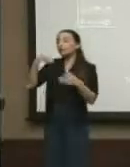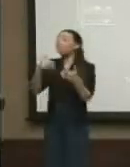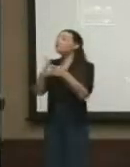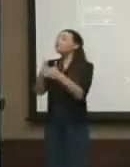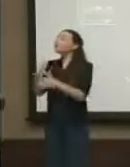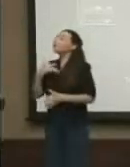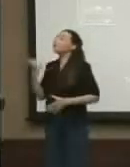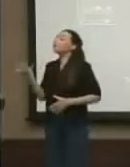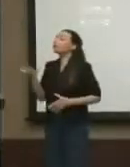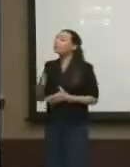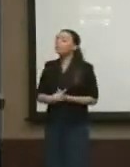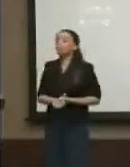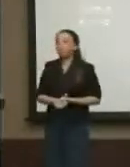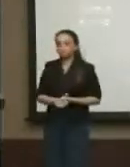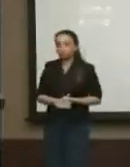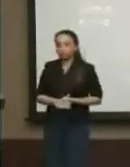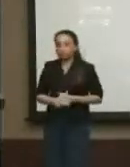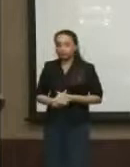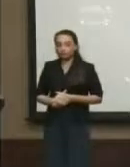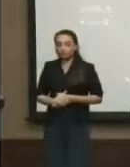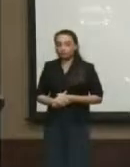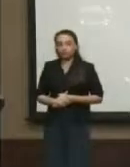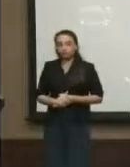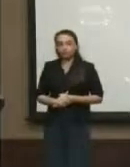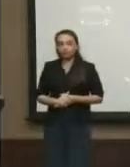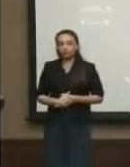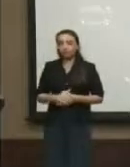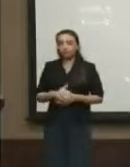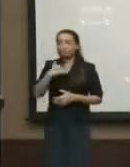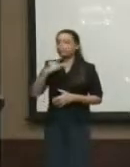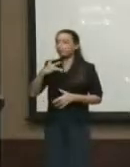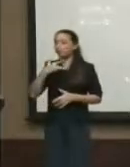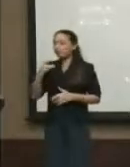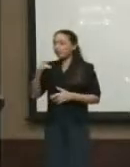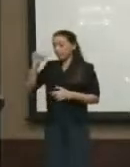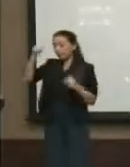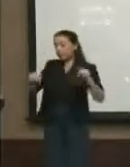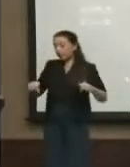So when one looks at addressing it, it's like India is a